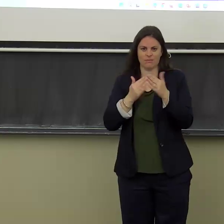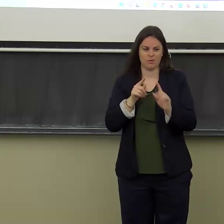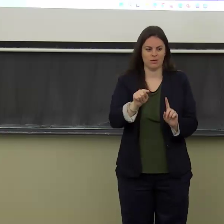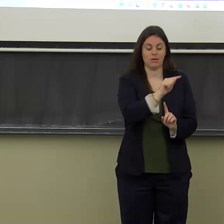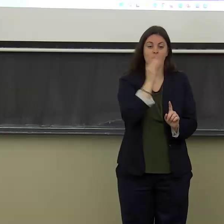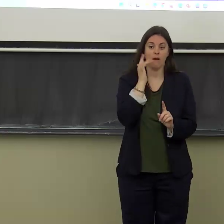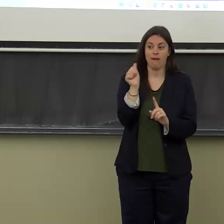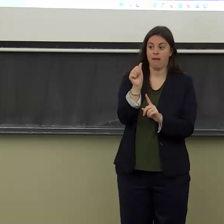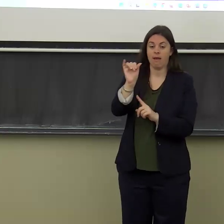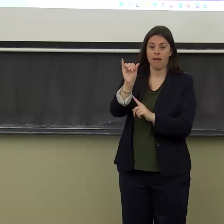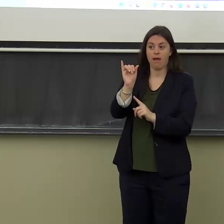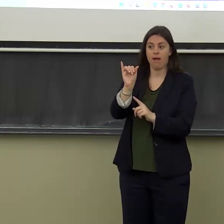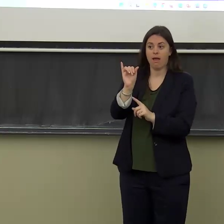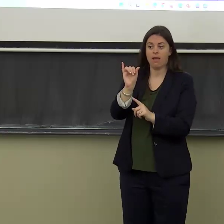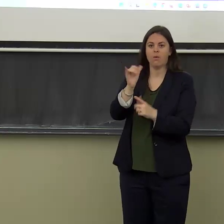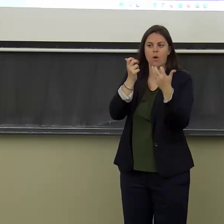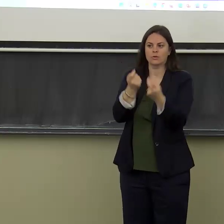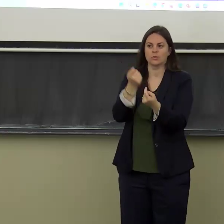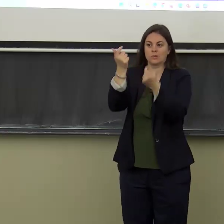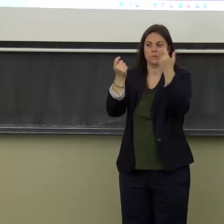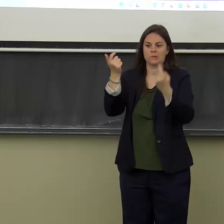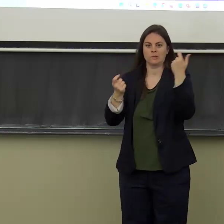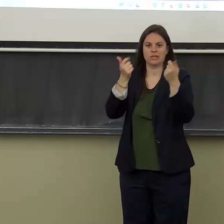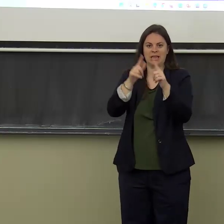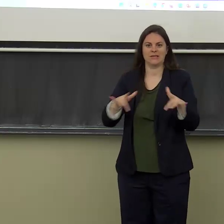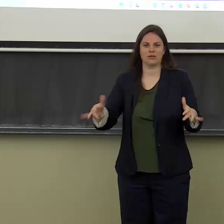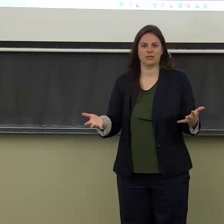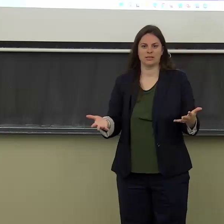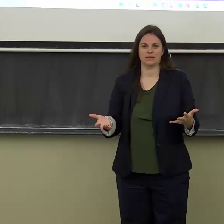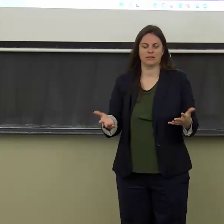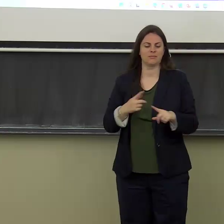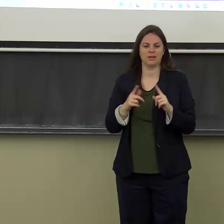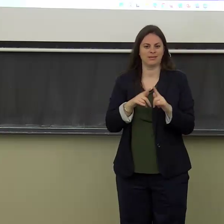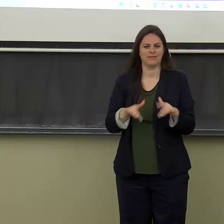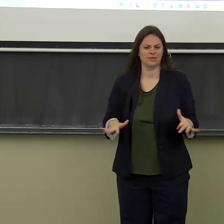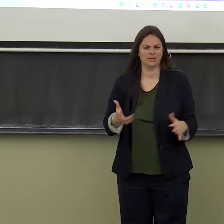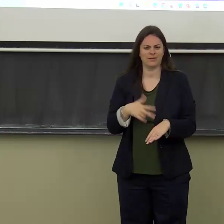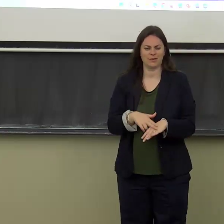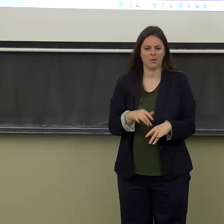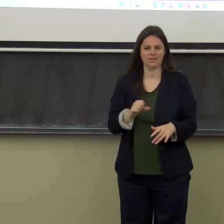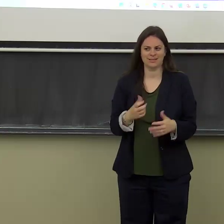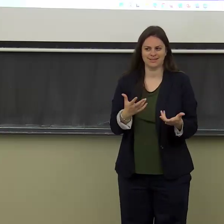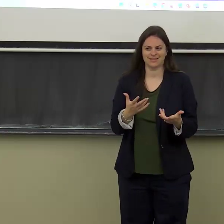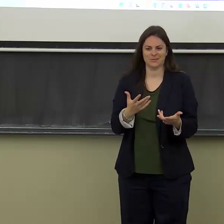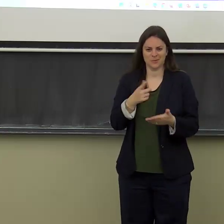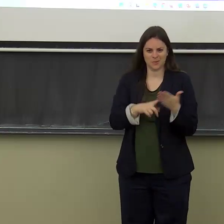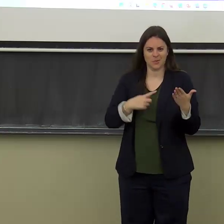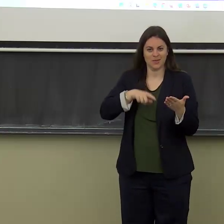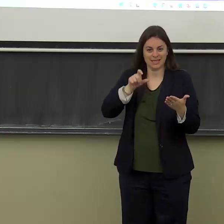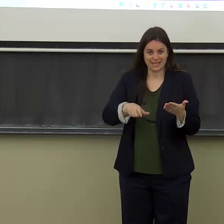to do is to actually get rid of the diversity. But diversity, of course, is the thing we